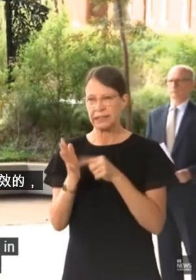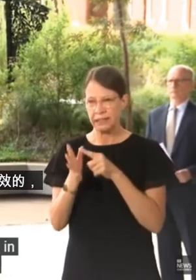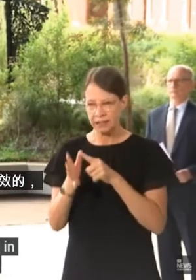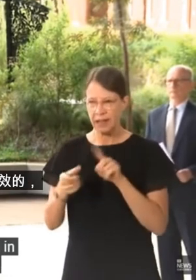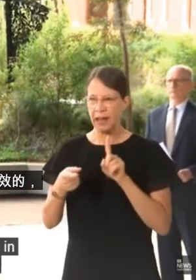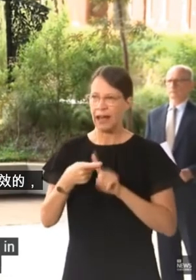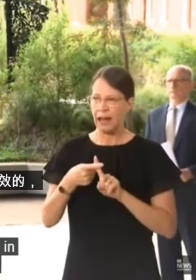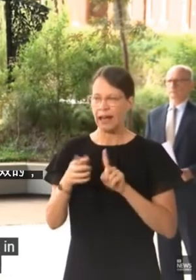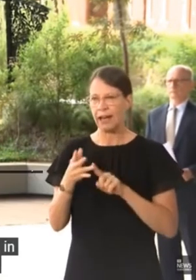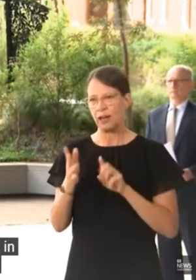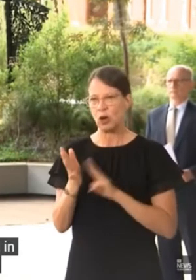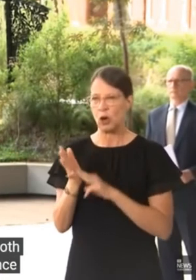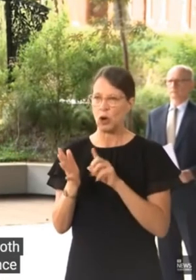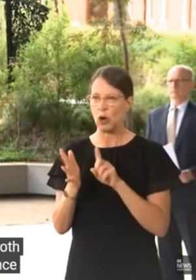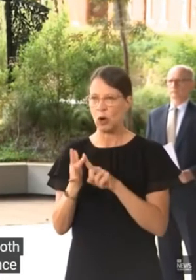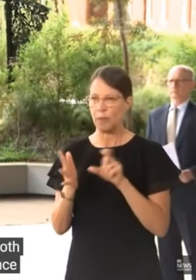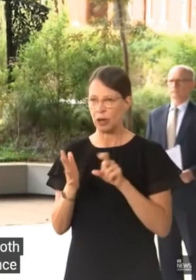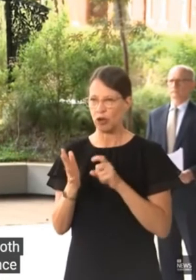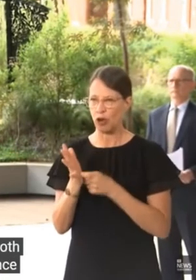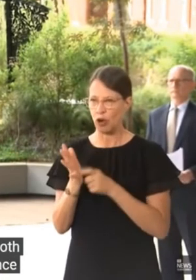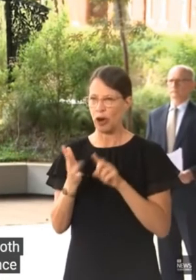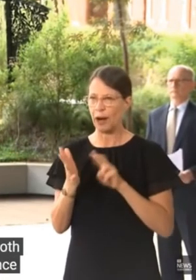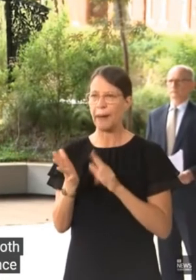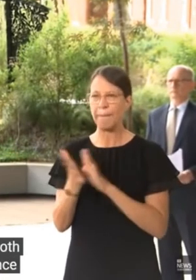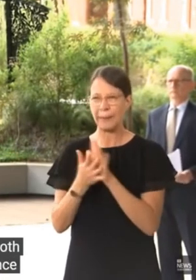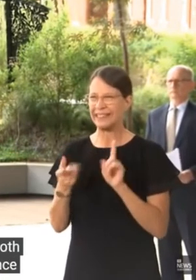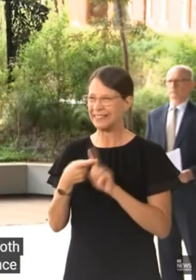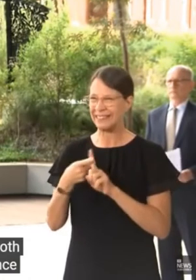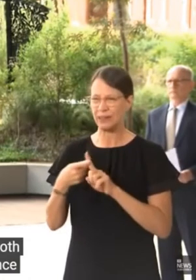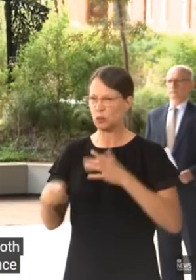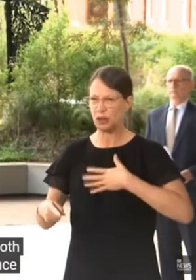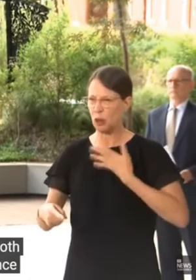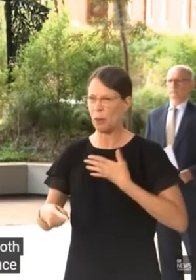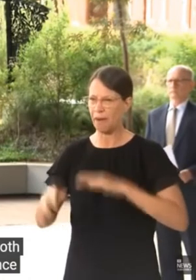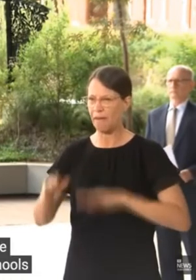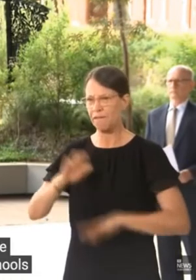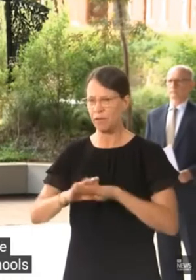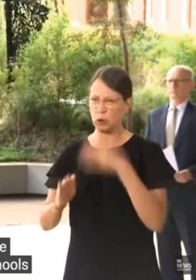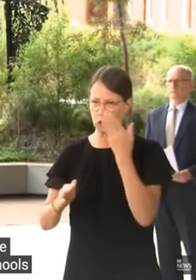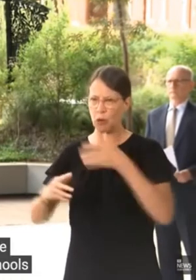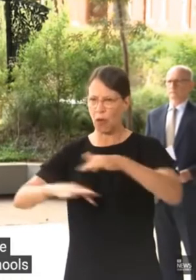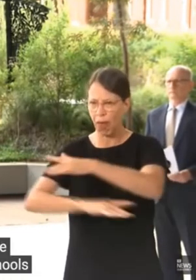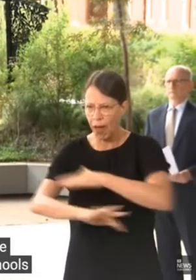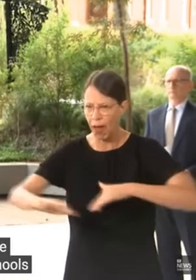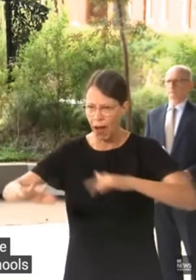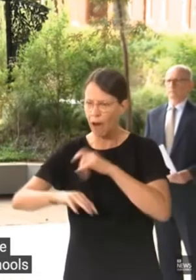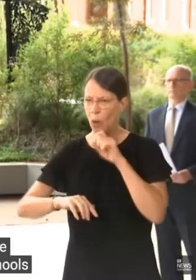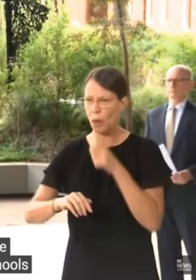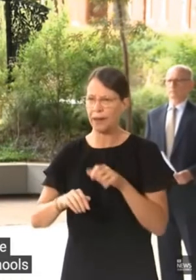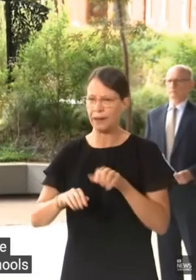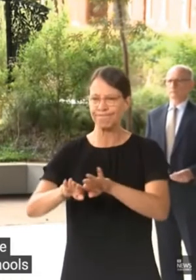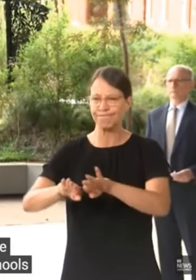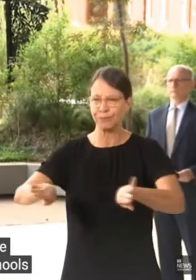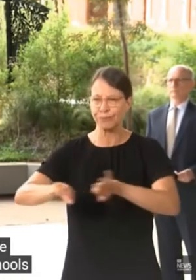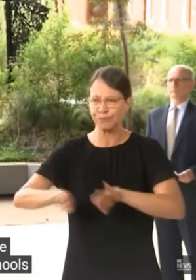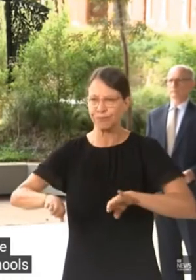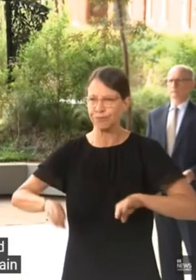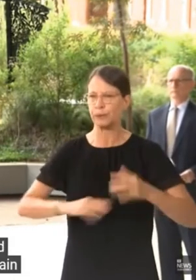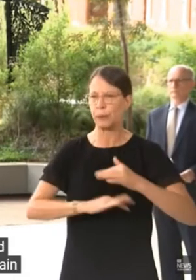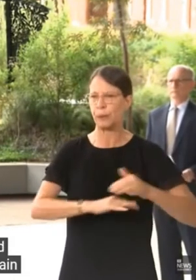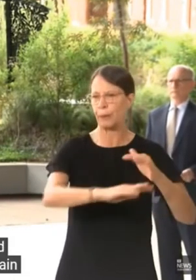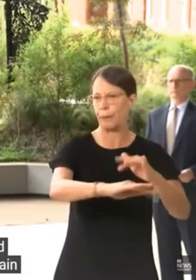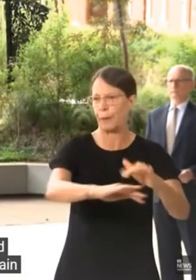we are going to minimise mingling between cohorts. Schools will be looking at staggered start and finish times, and again I thank parents